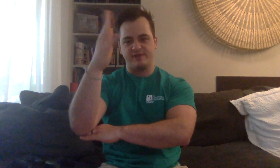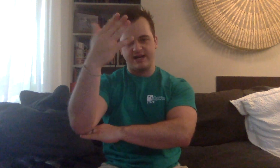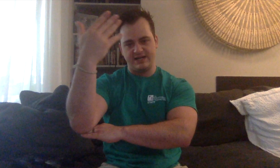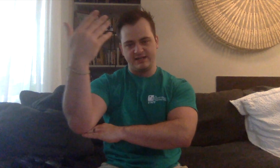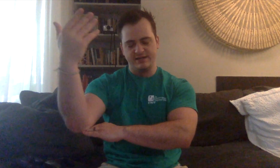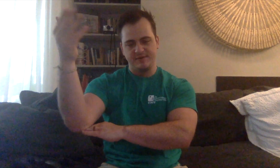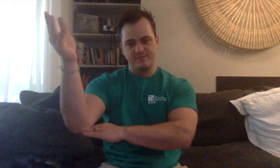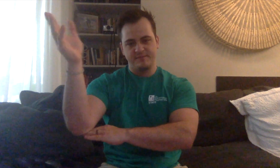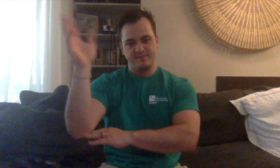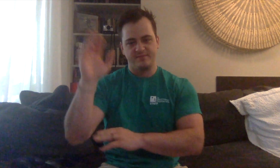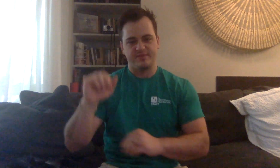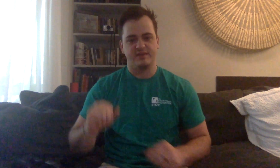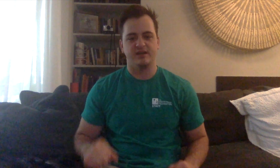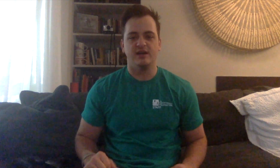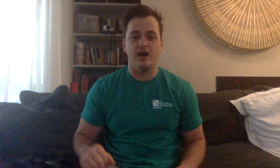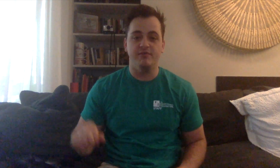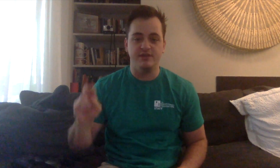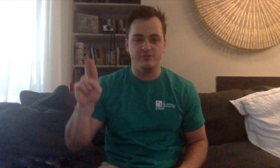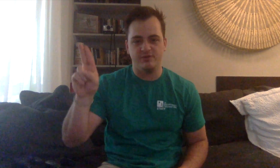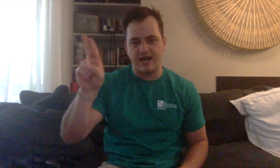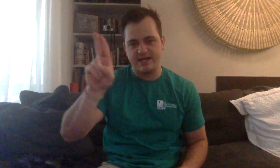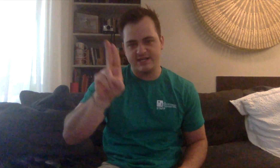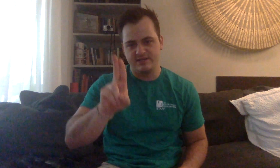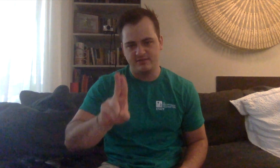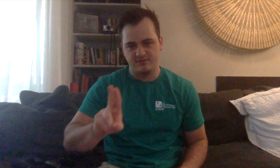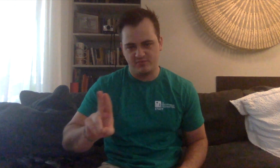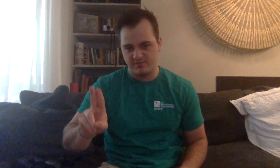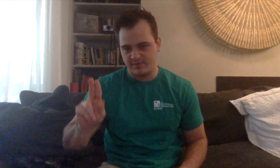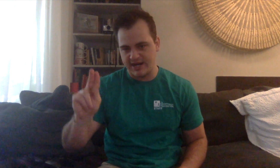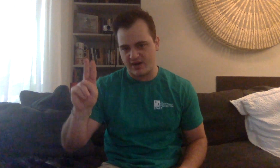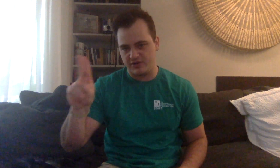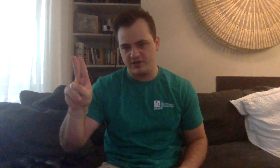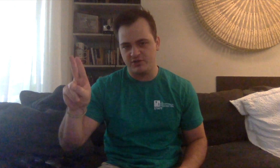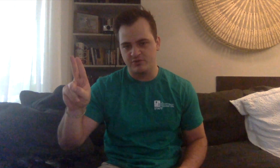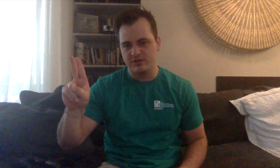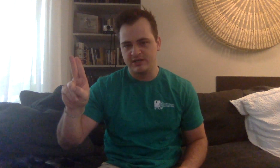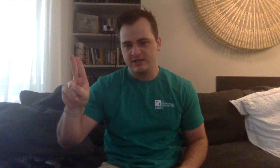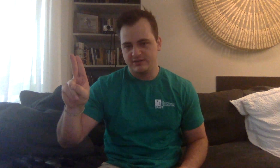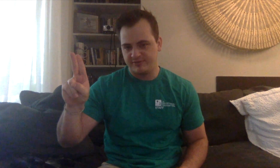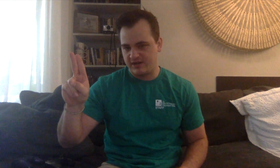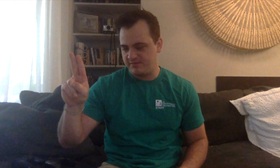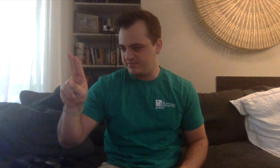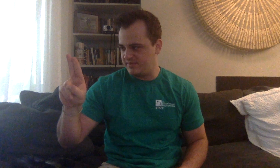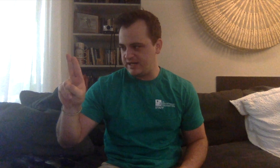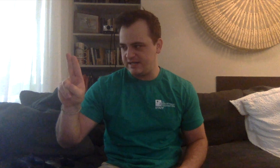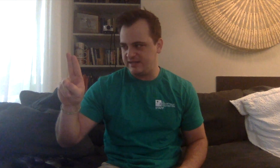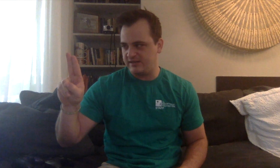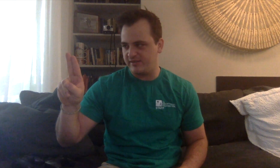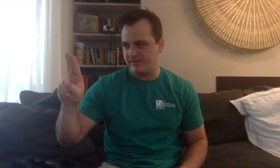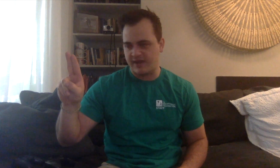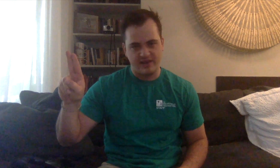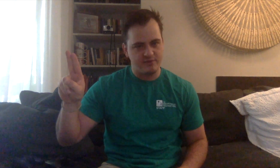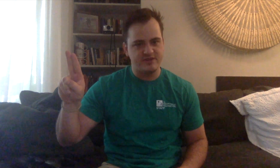flag of the United. Remember, we got our U from the sign language